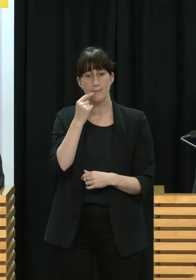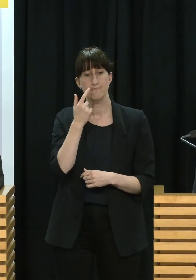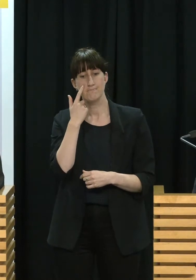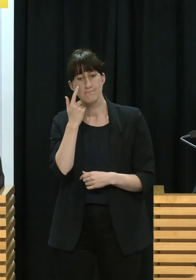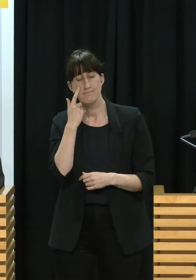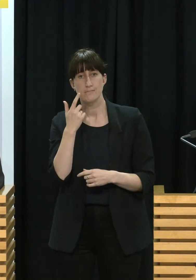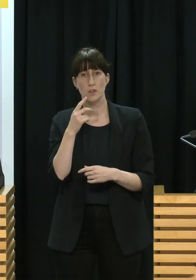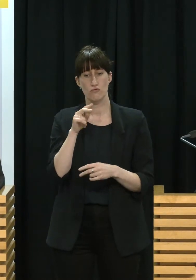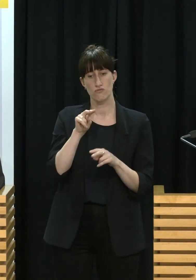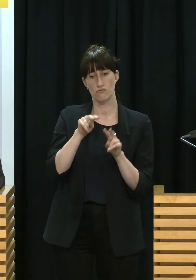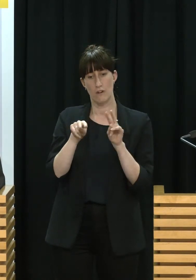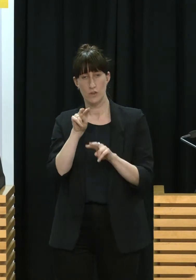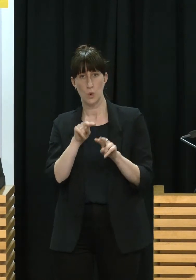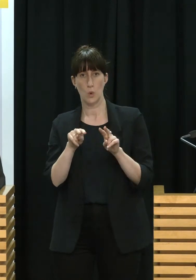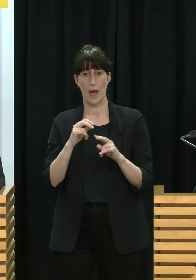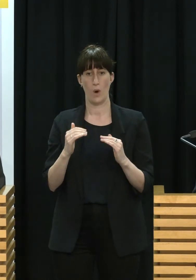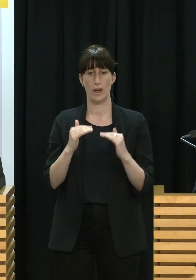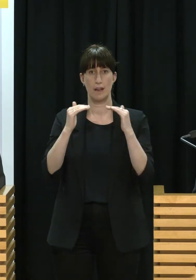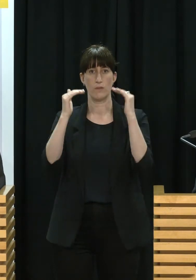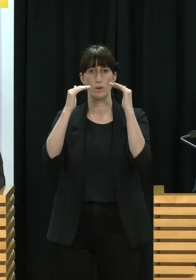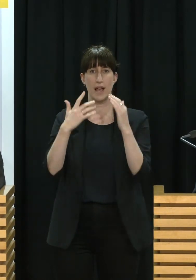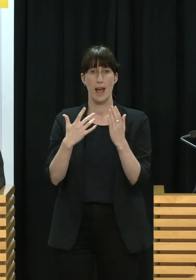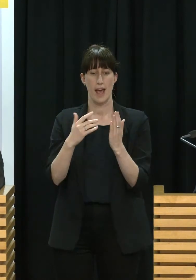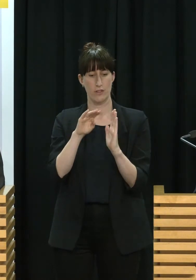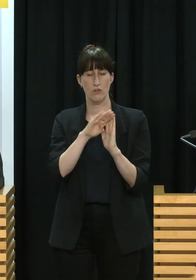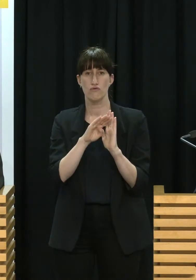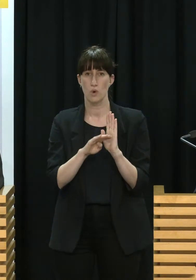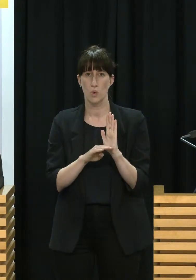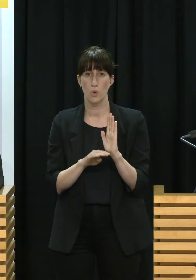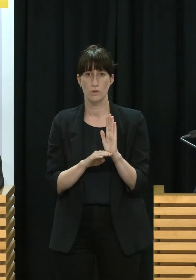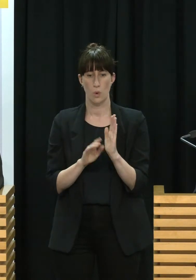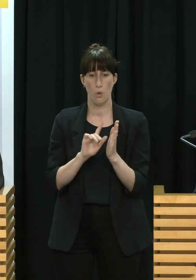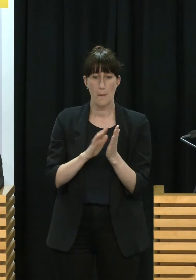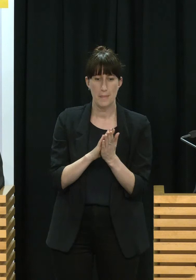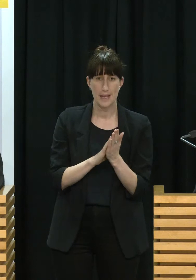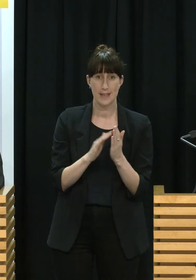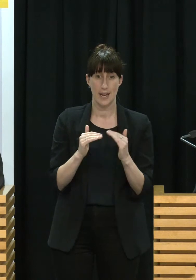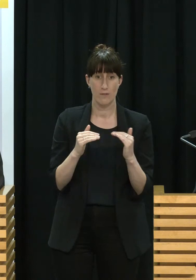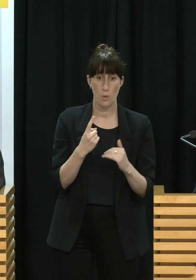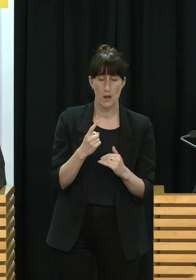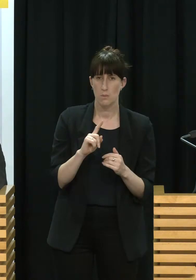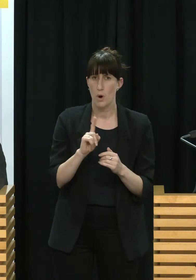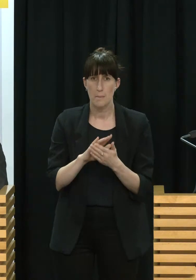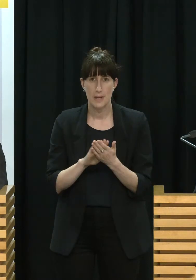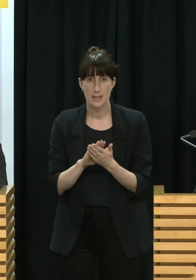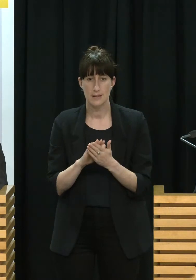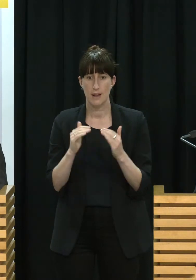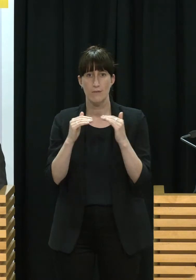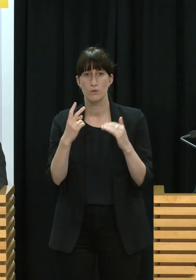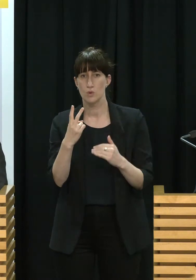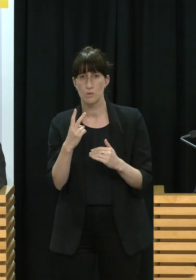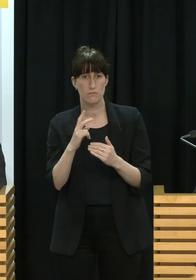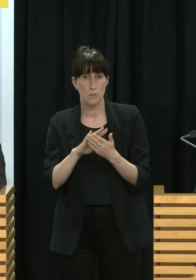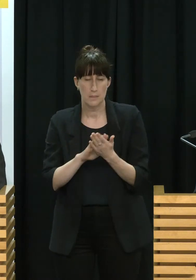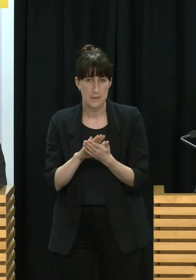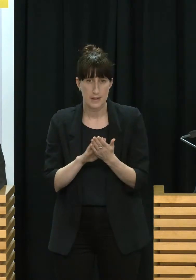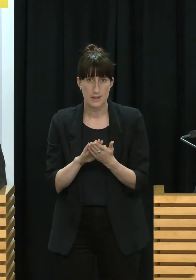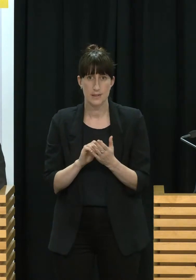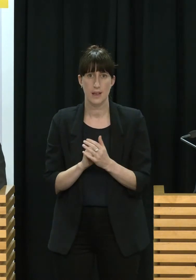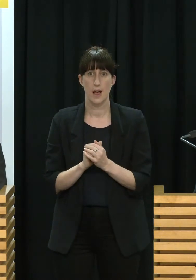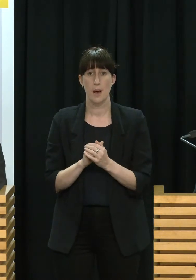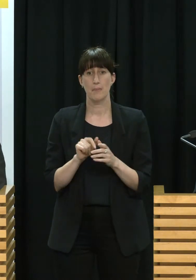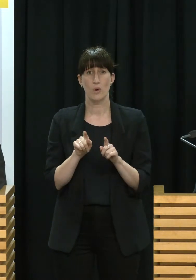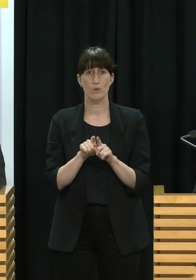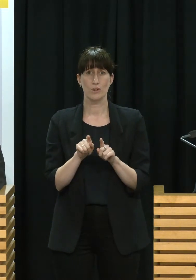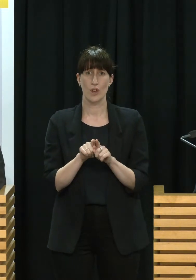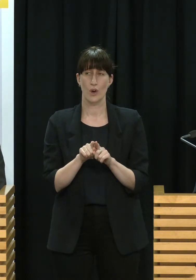of the provisions in alert levels, just to see, as we understand a bit more, not just about the virus, but also about human behaviour,